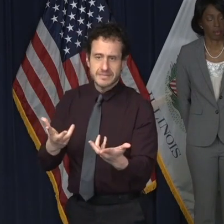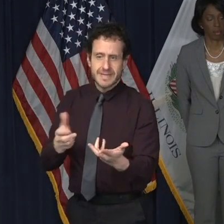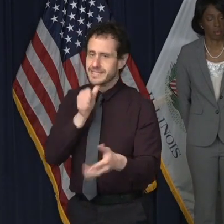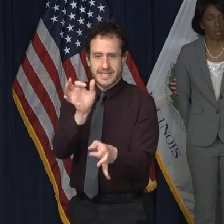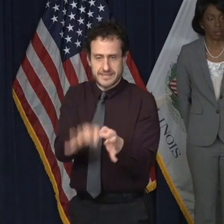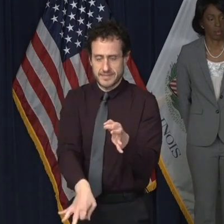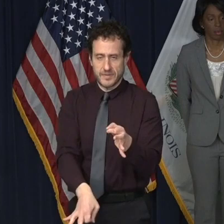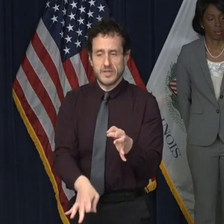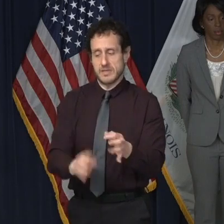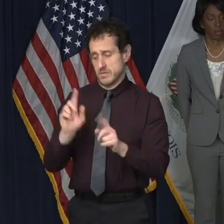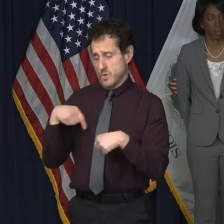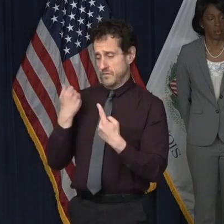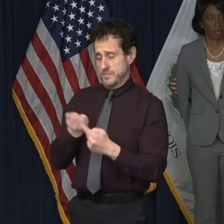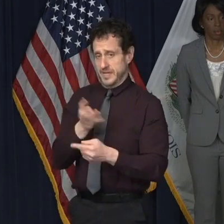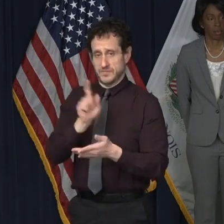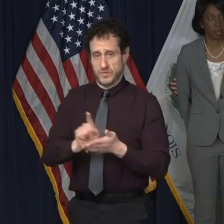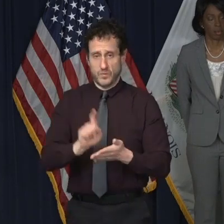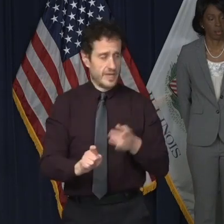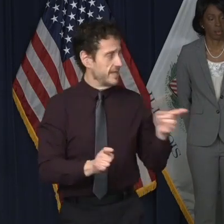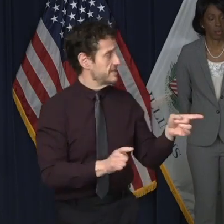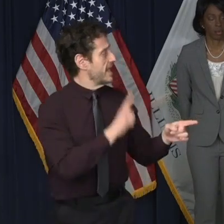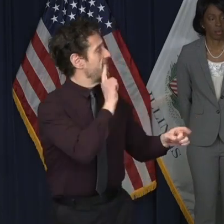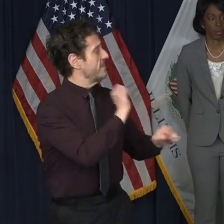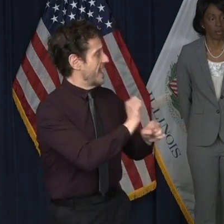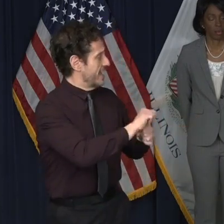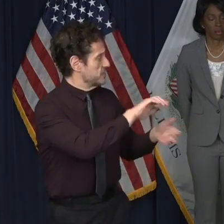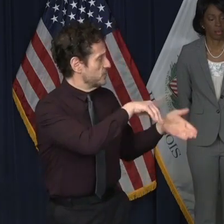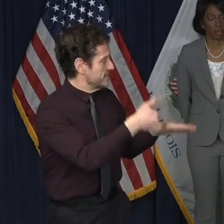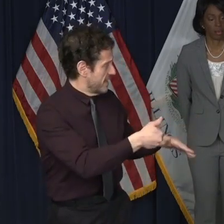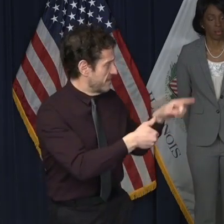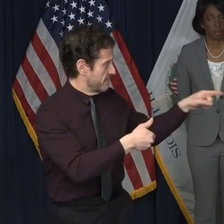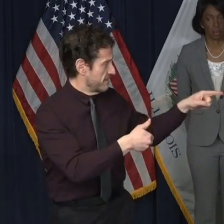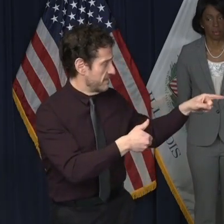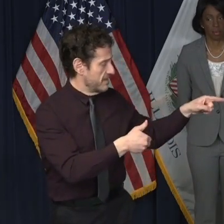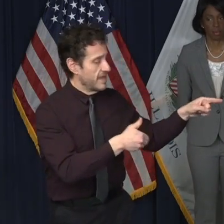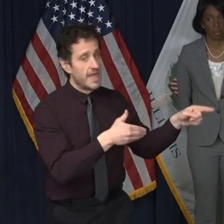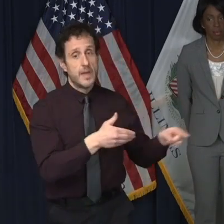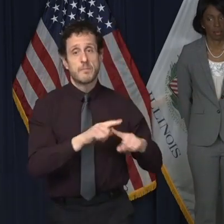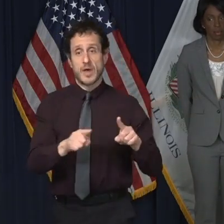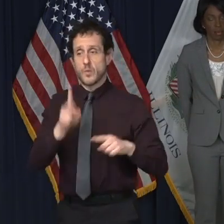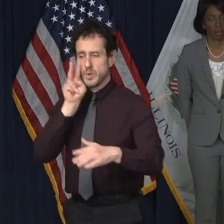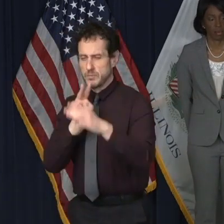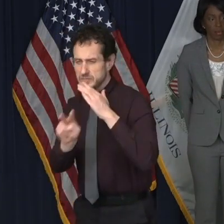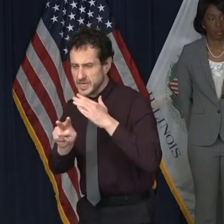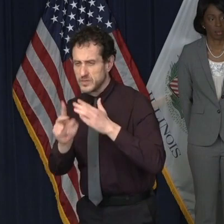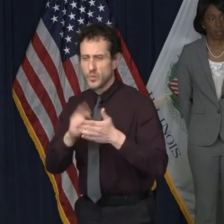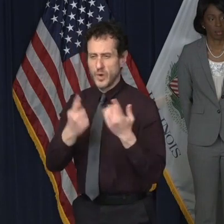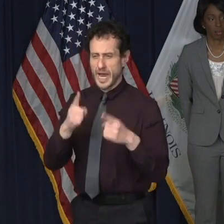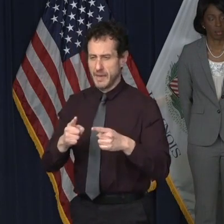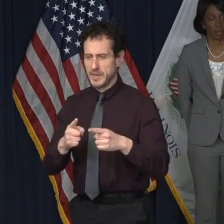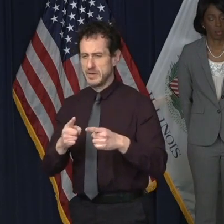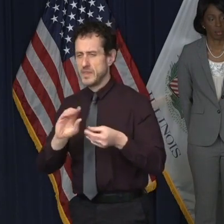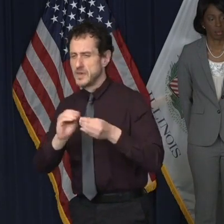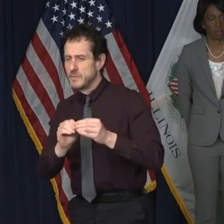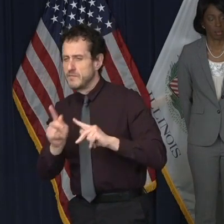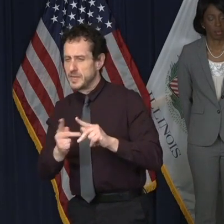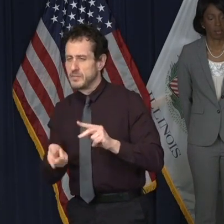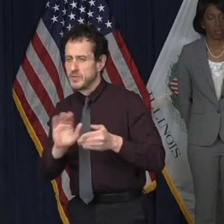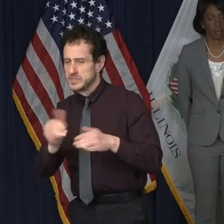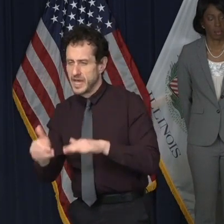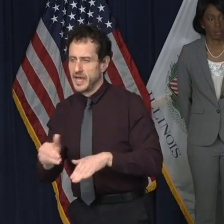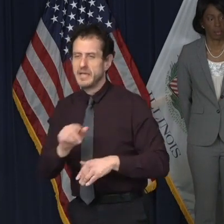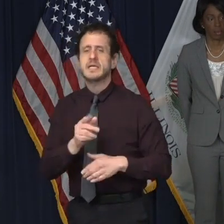few weeks on the graph next to me and look at the median projections going forward. Reality swings up and